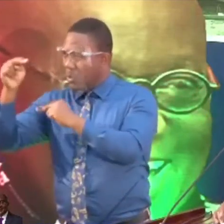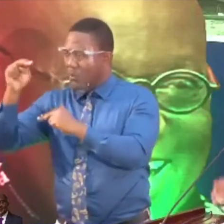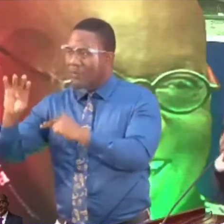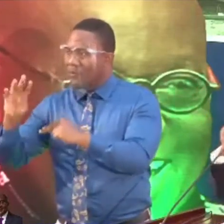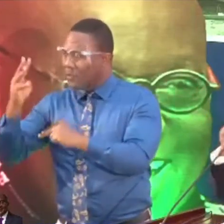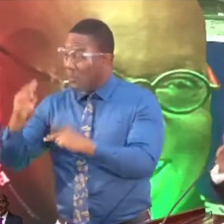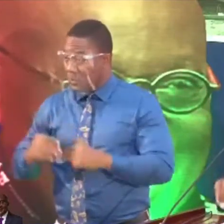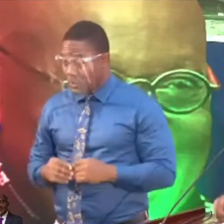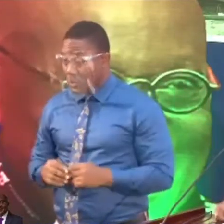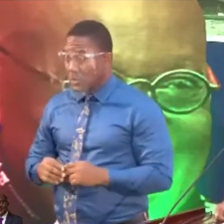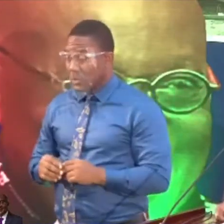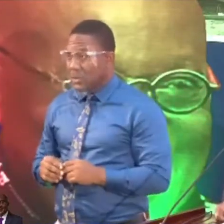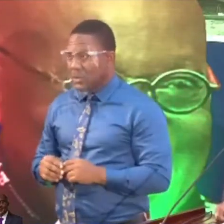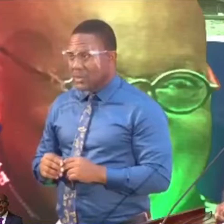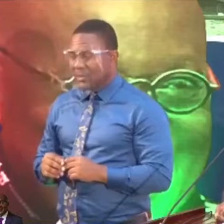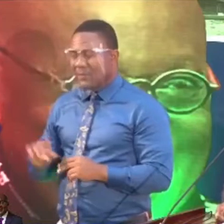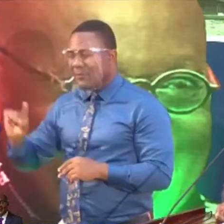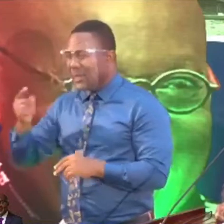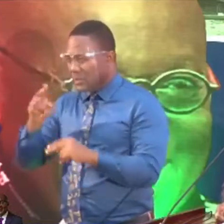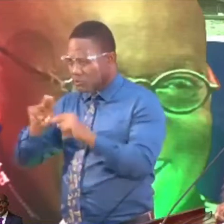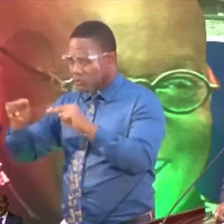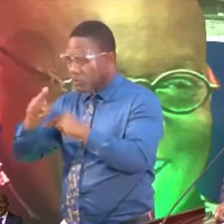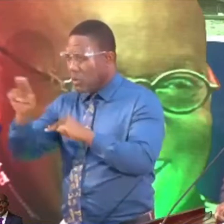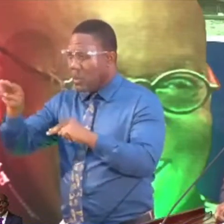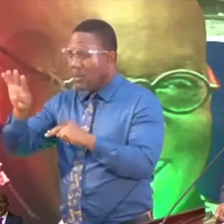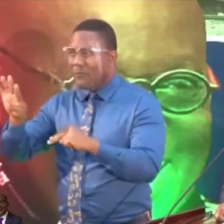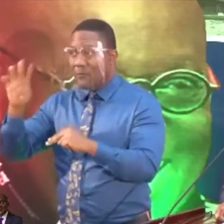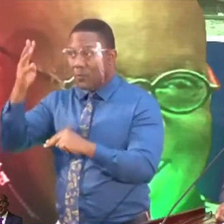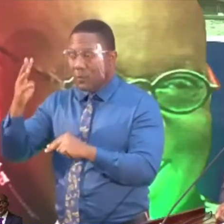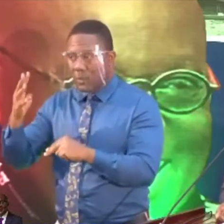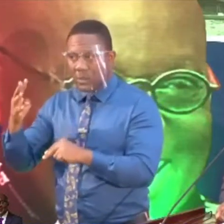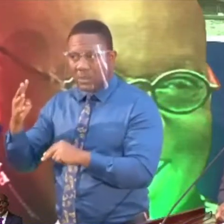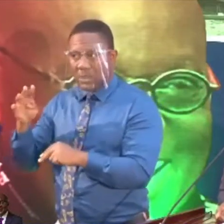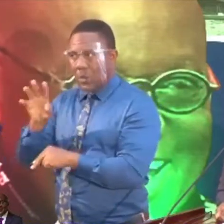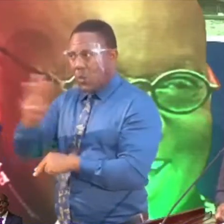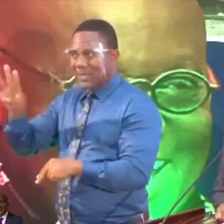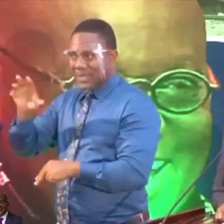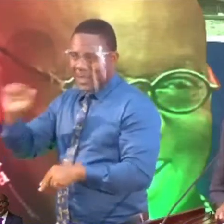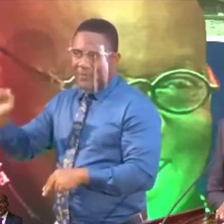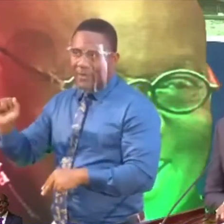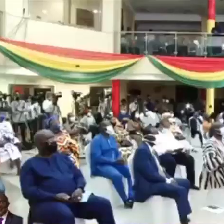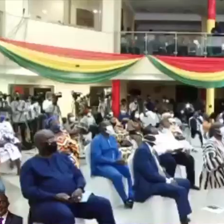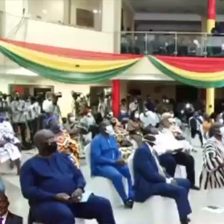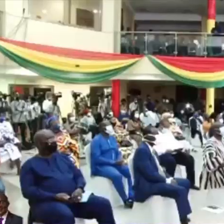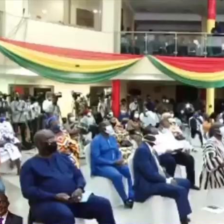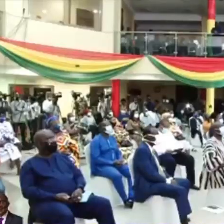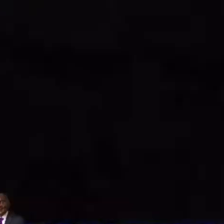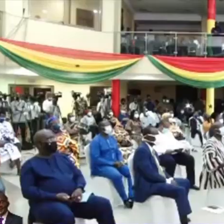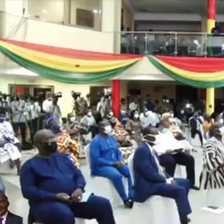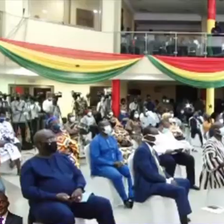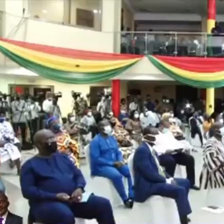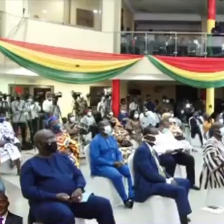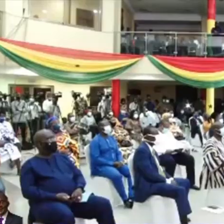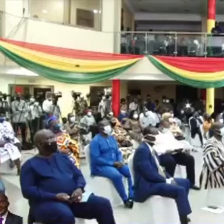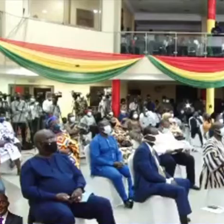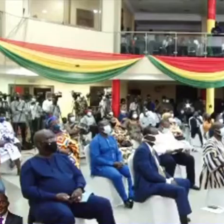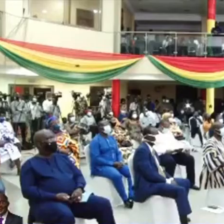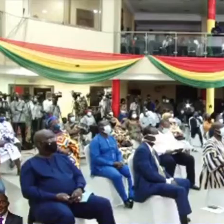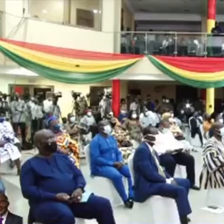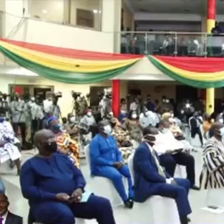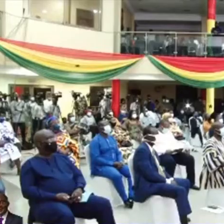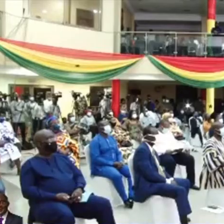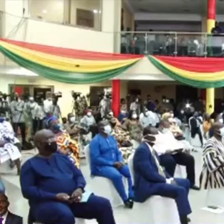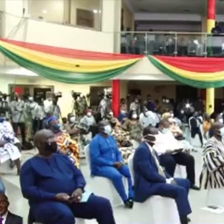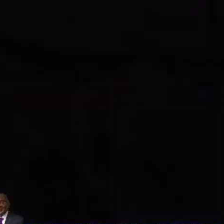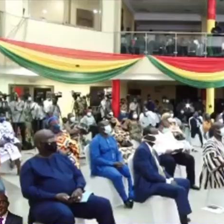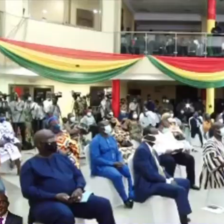the first 4-tier interchange in West Africa. The first. That's the Pokwasi interchange.